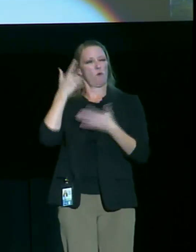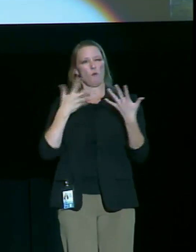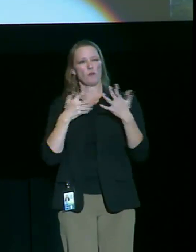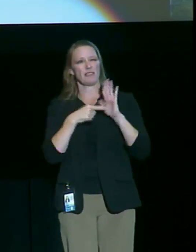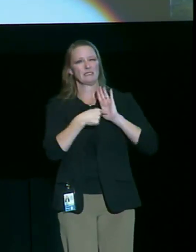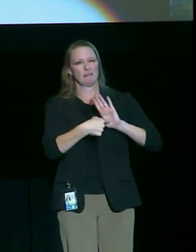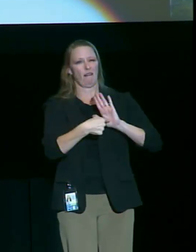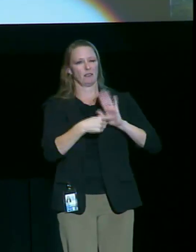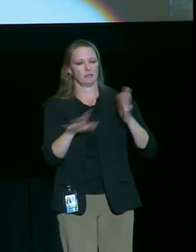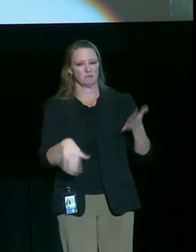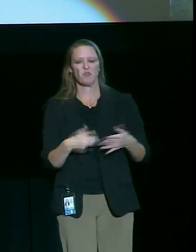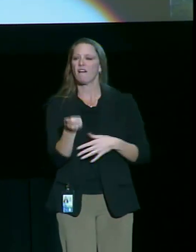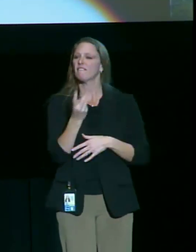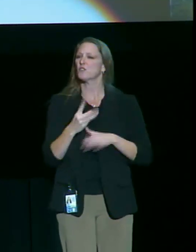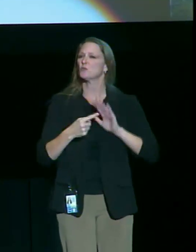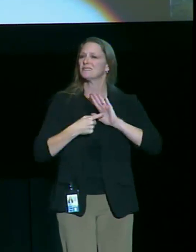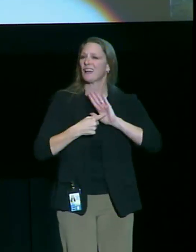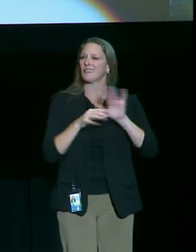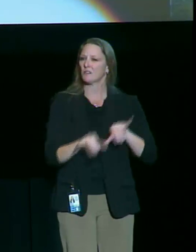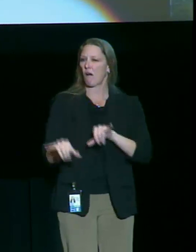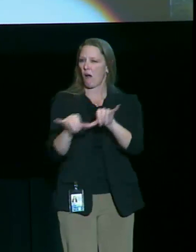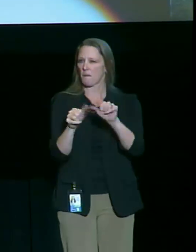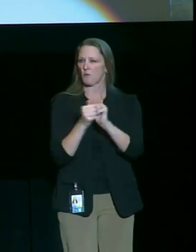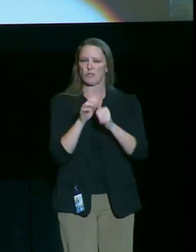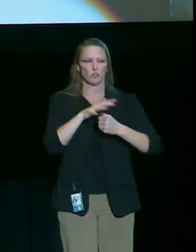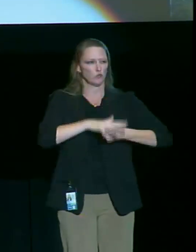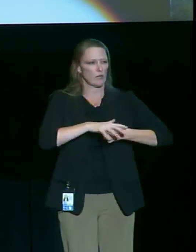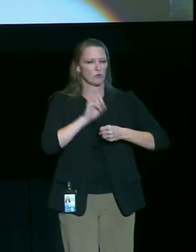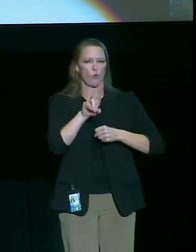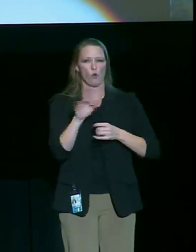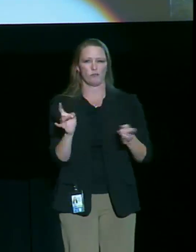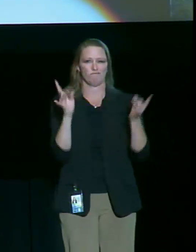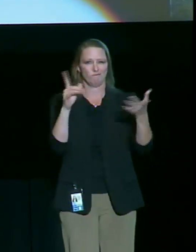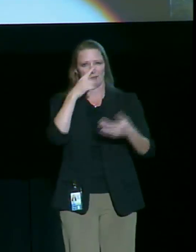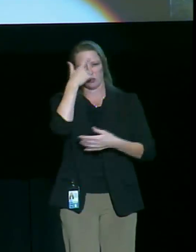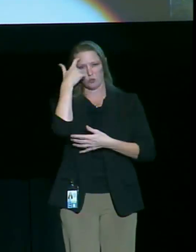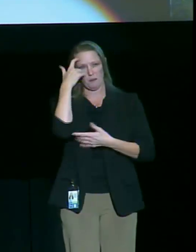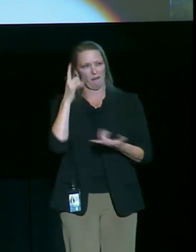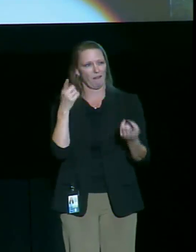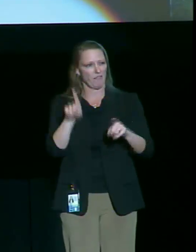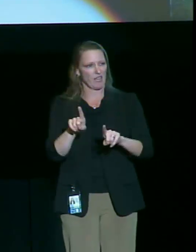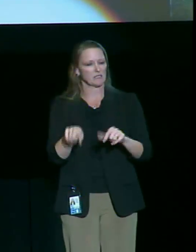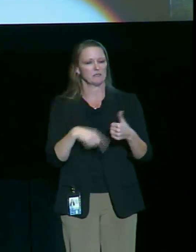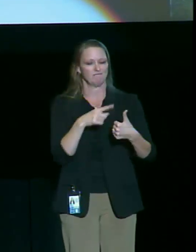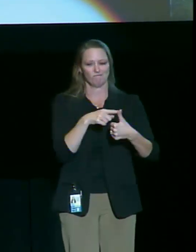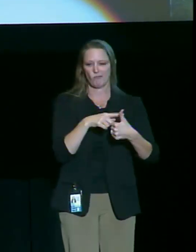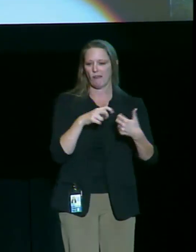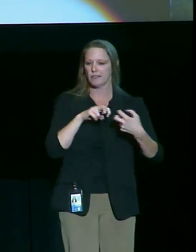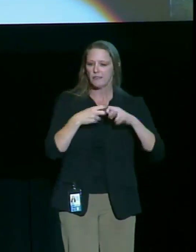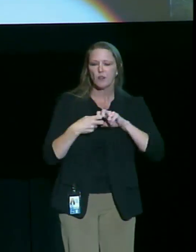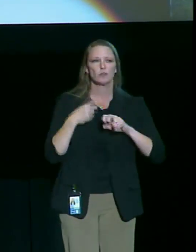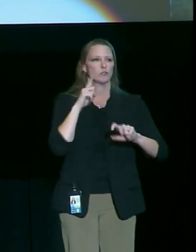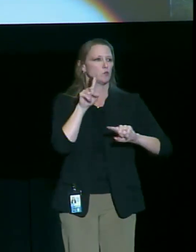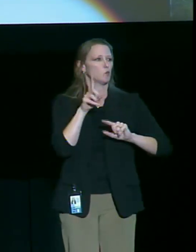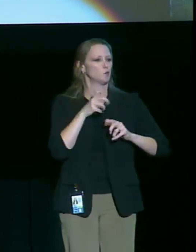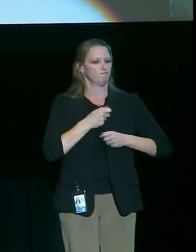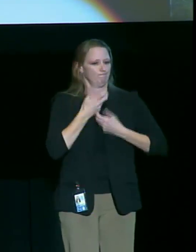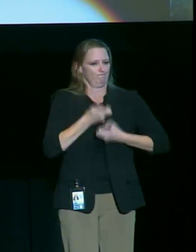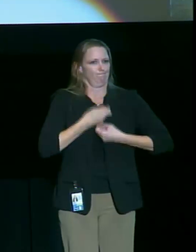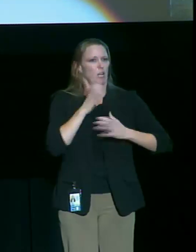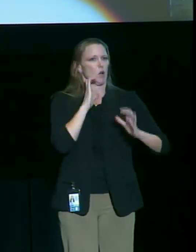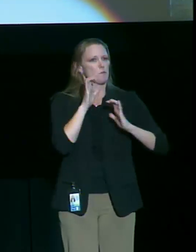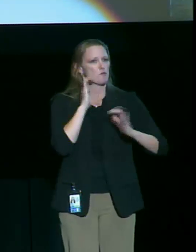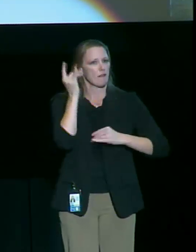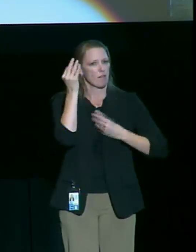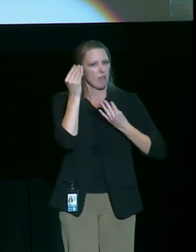common signs with stress and with a traumatic event are difficulty communicating thoughts,